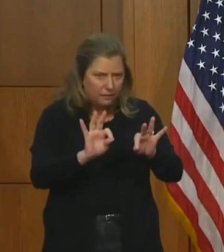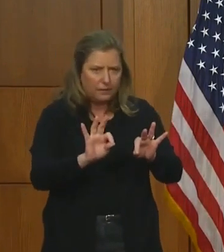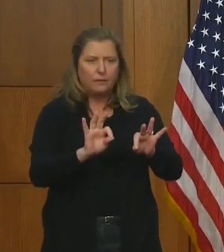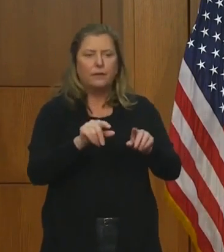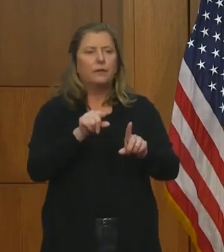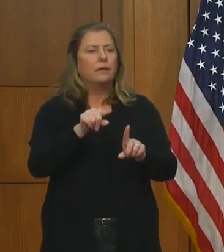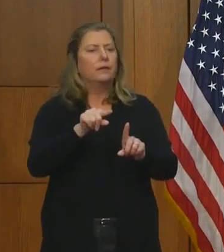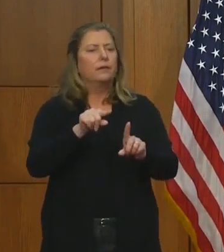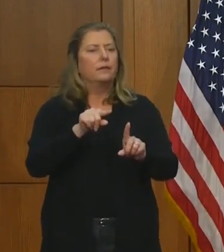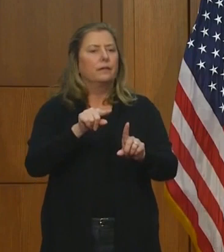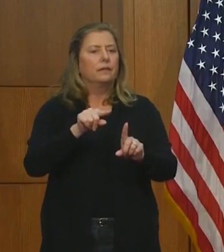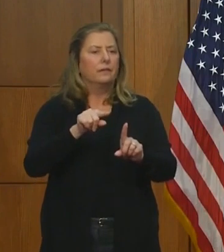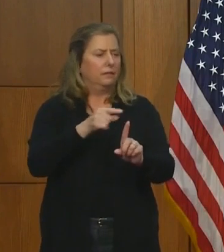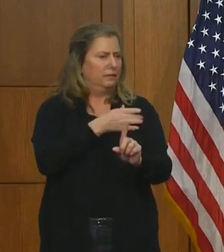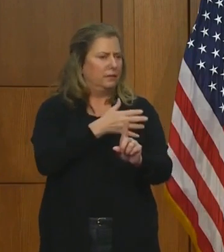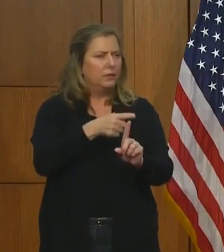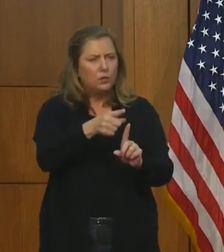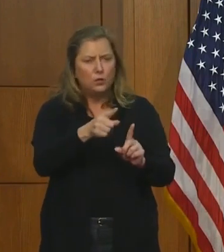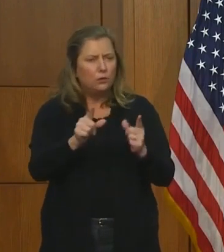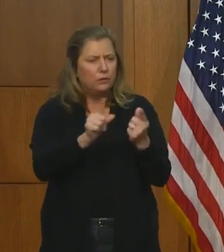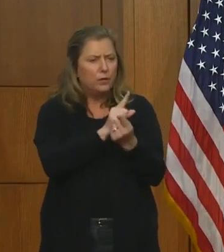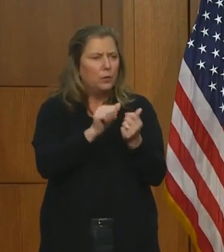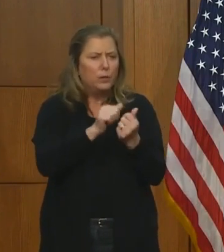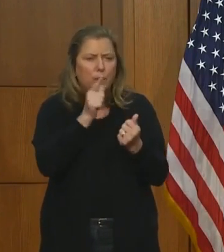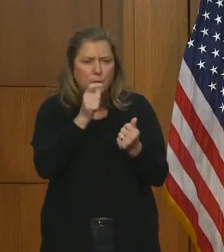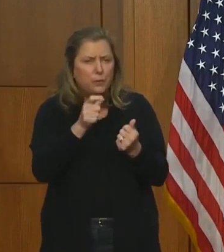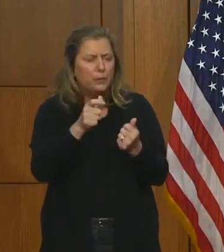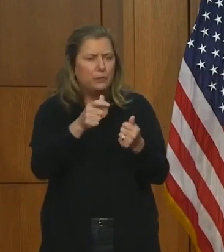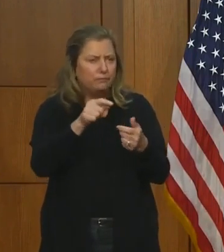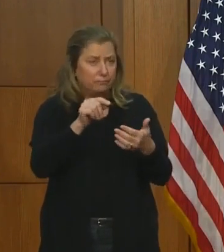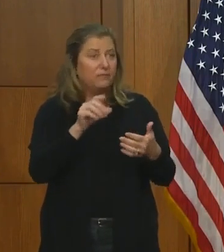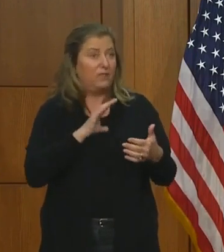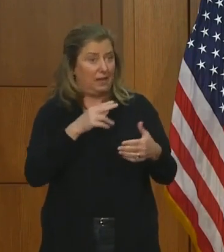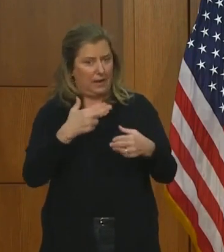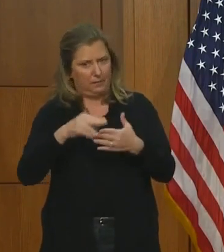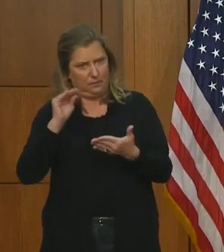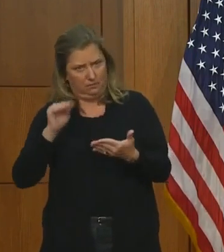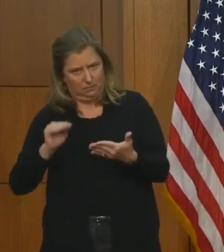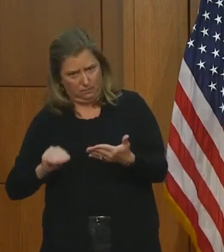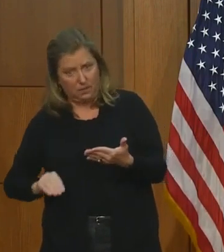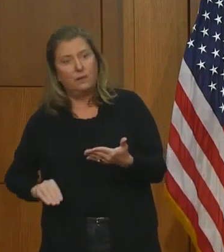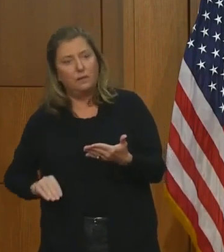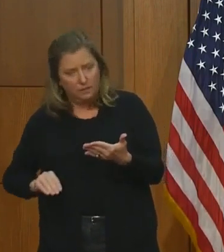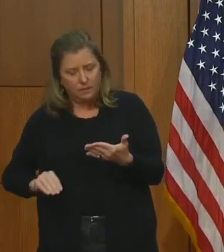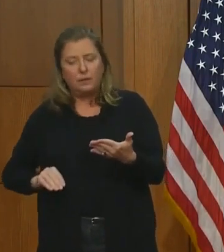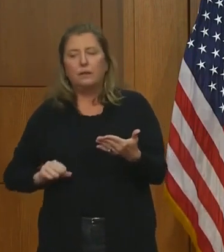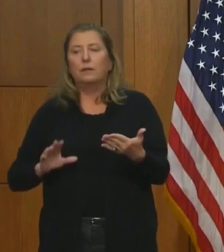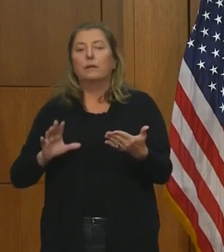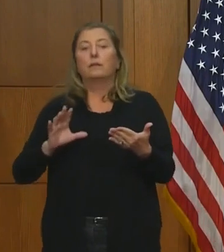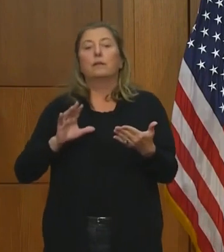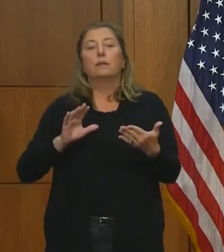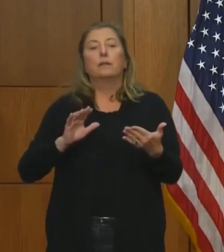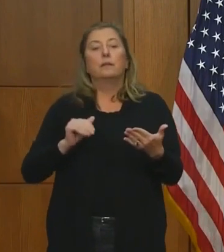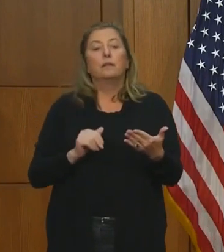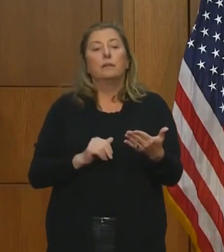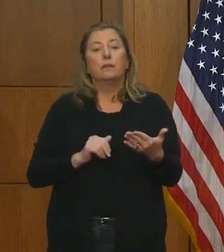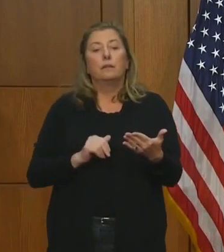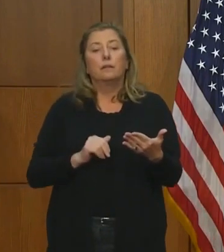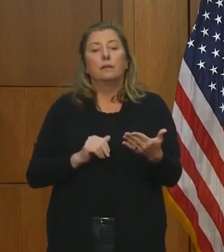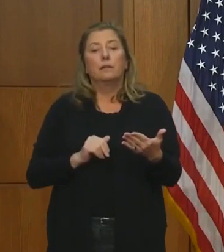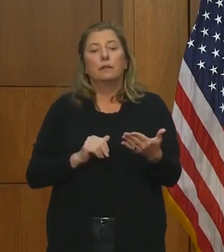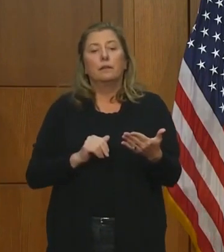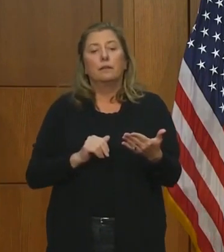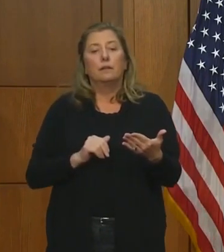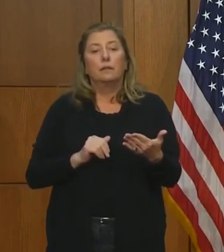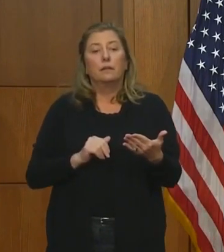process who that person has been in contact with. And then we proceed to then find out